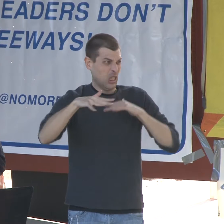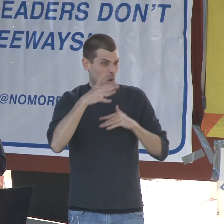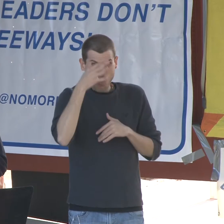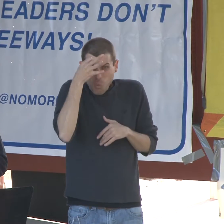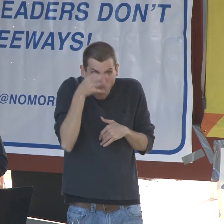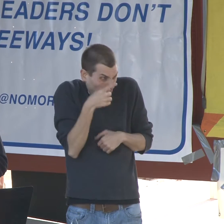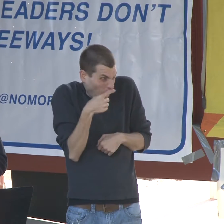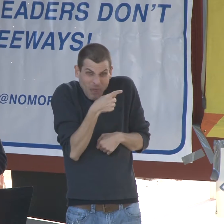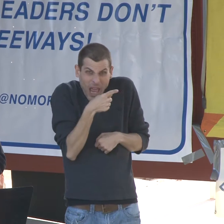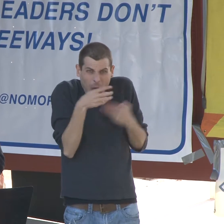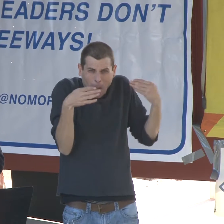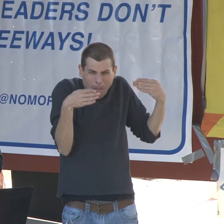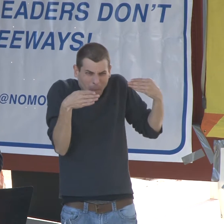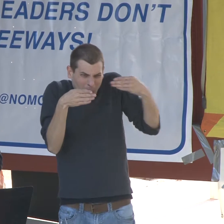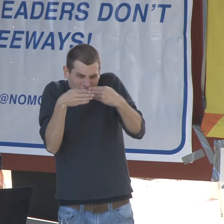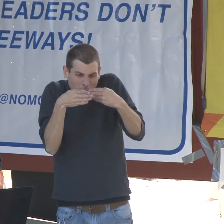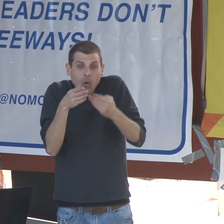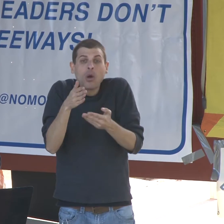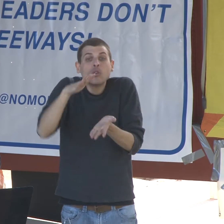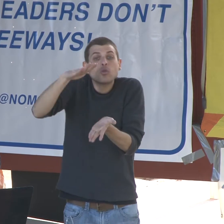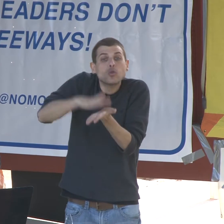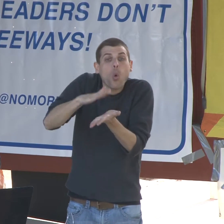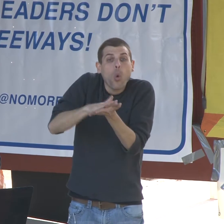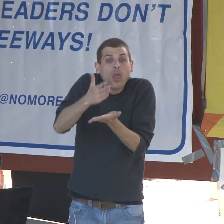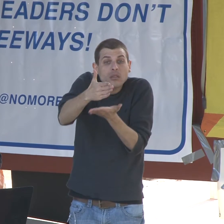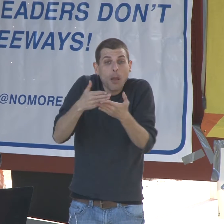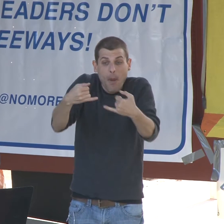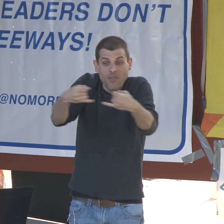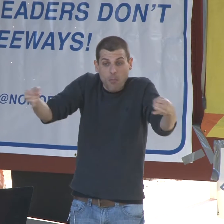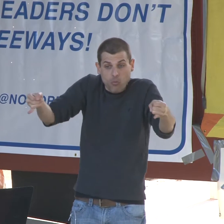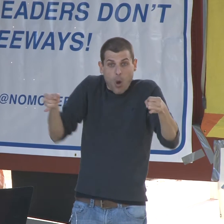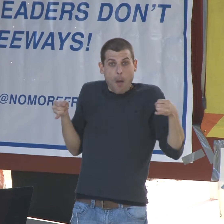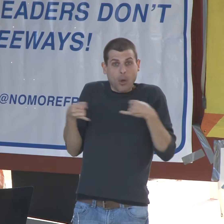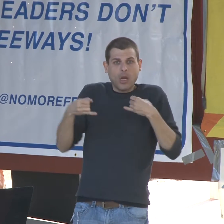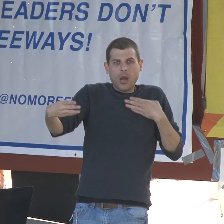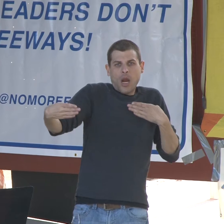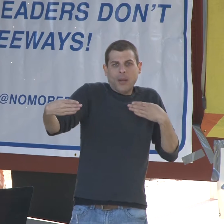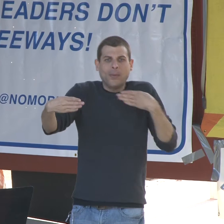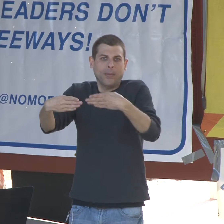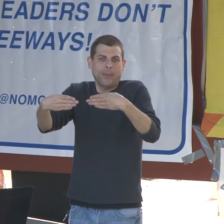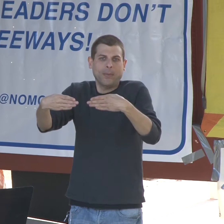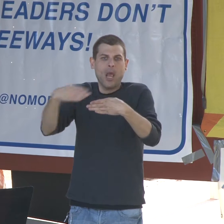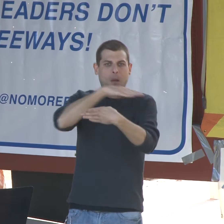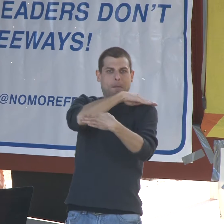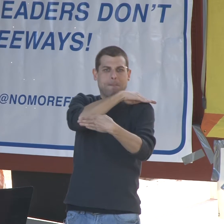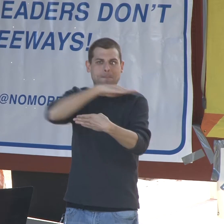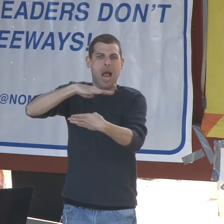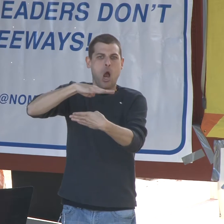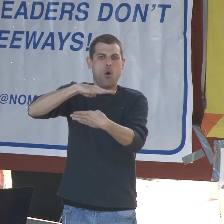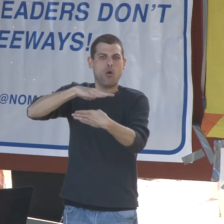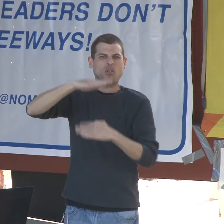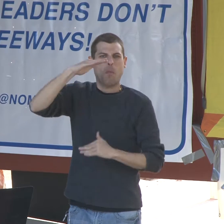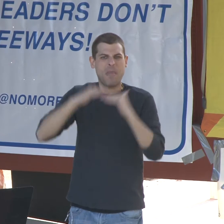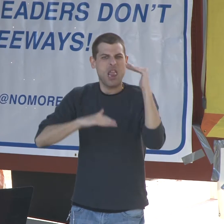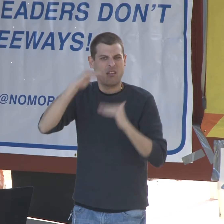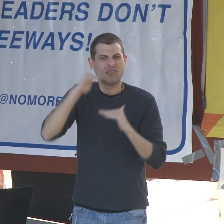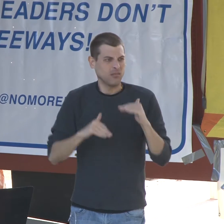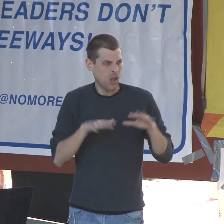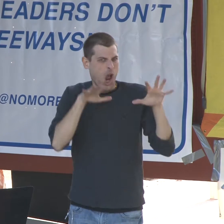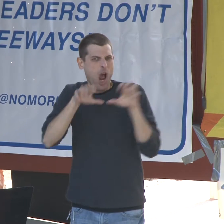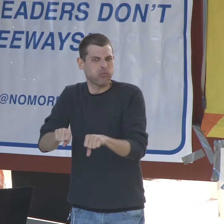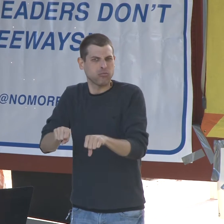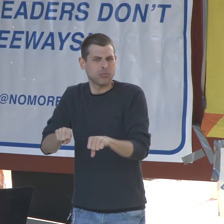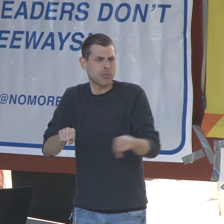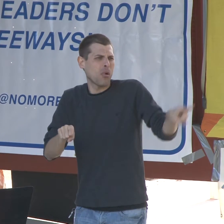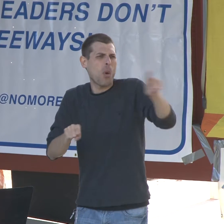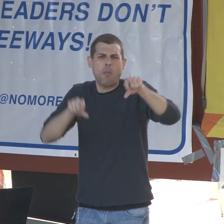to have to take part of the property from the school ground to build the freeway. But they tell us, don't